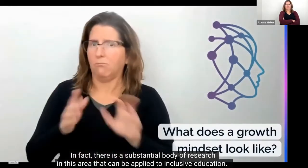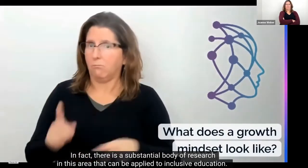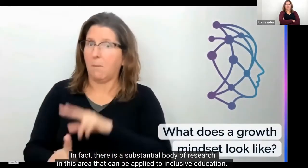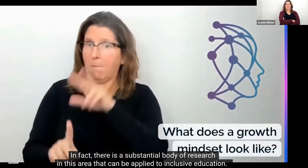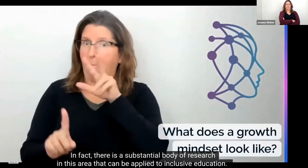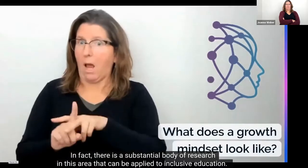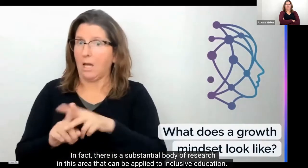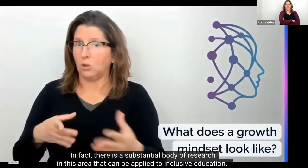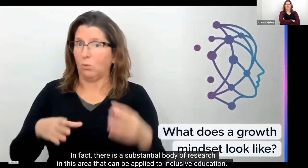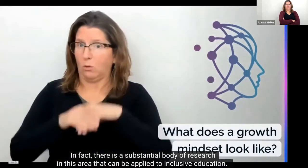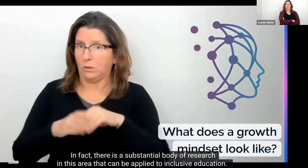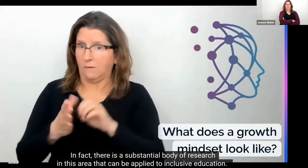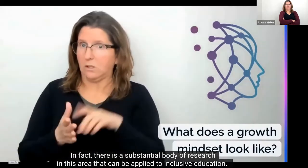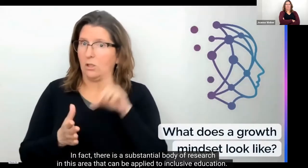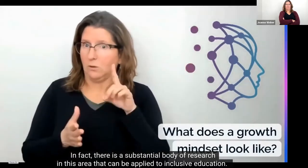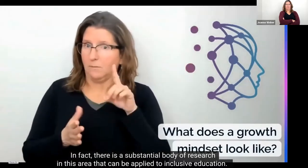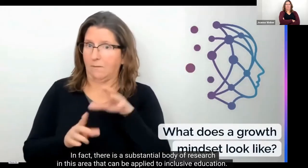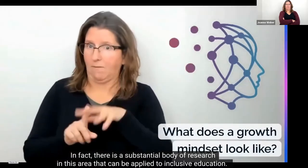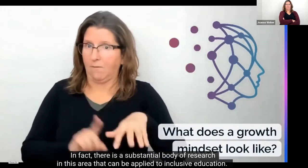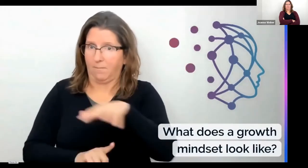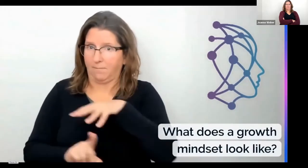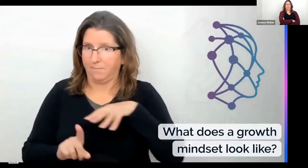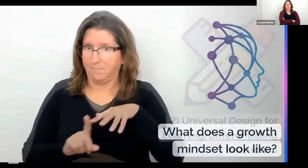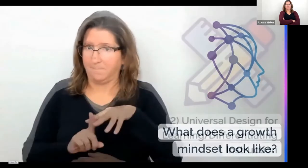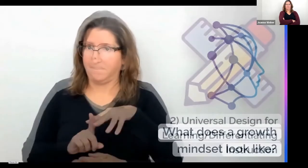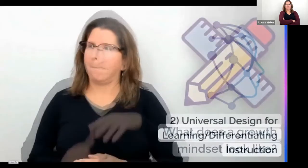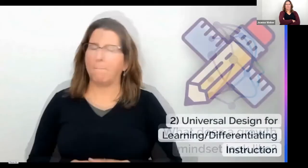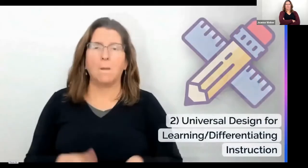area that can be applied to inclusive education.